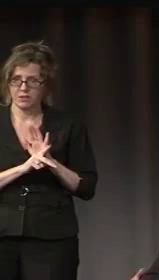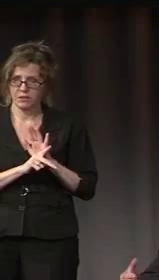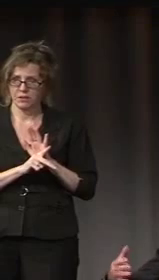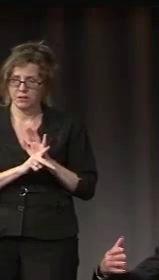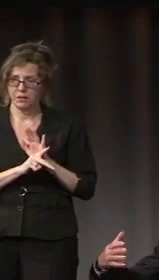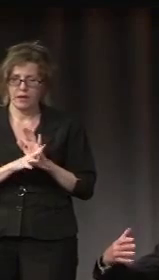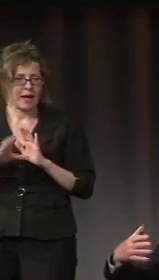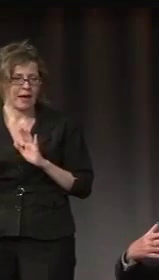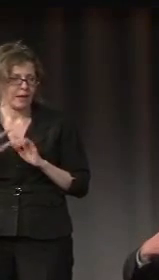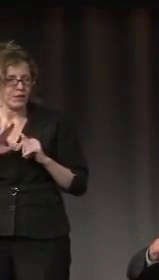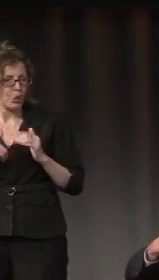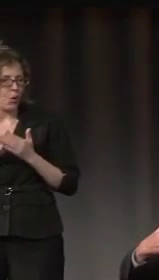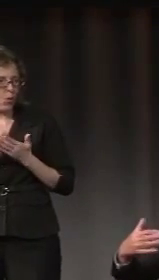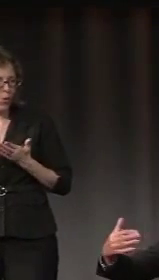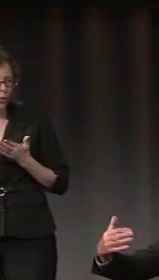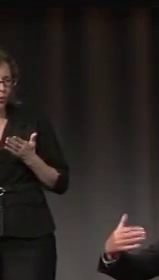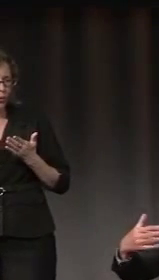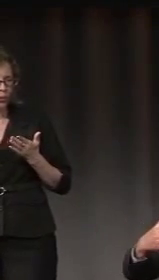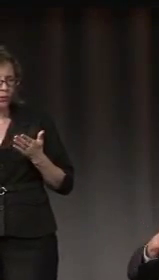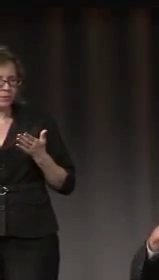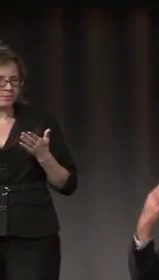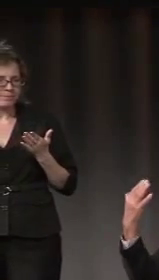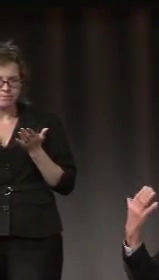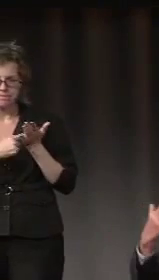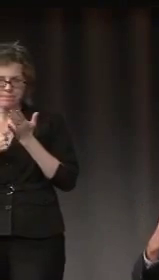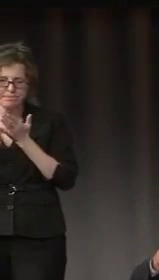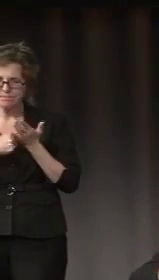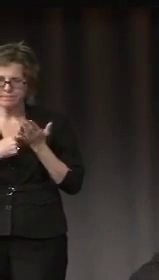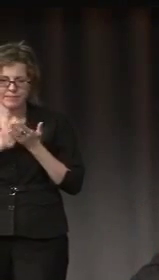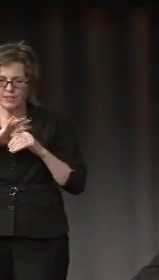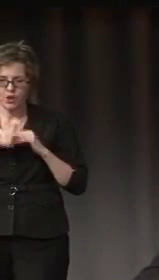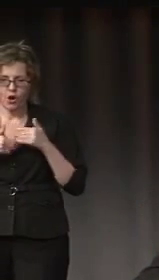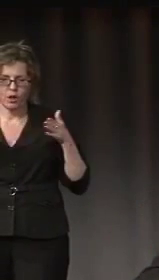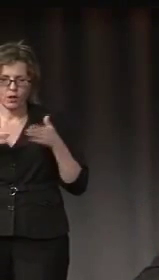whole institution is entirely sort of made around...